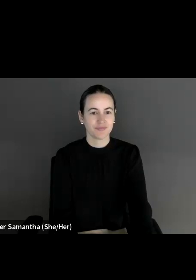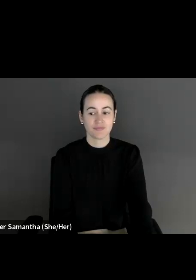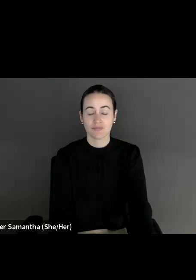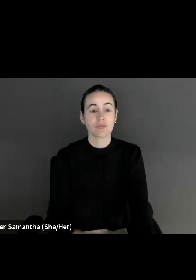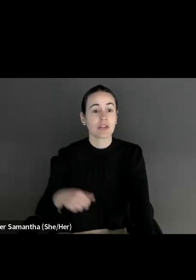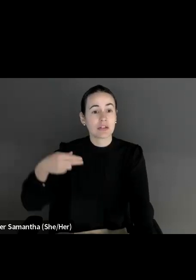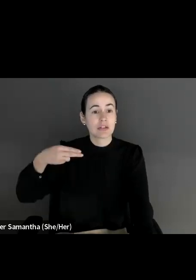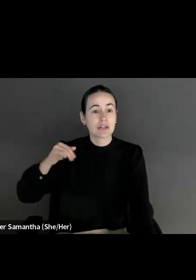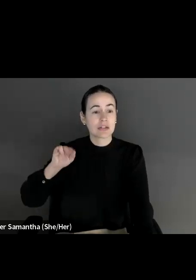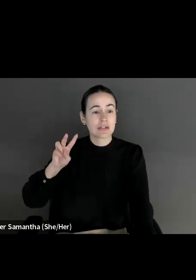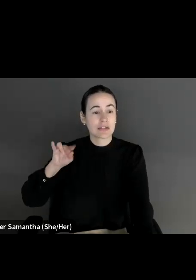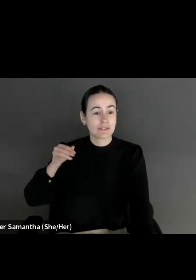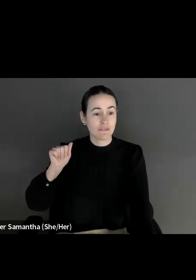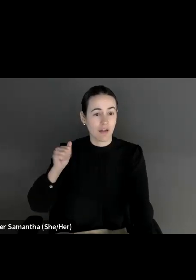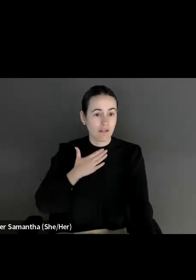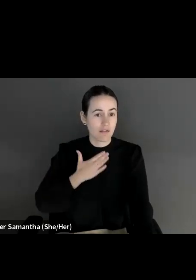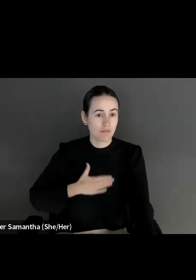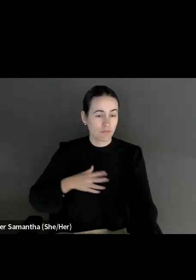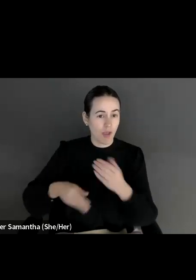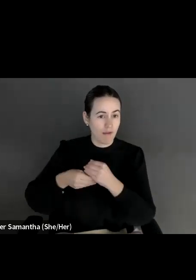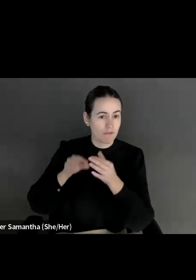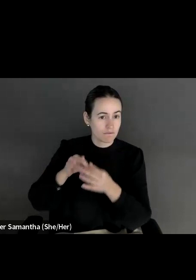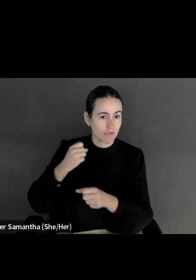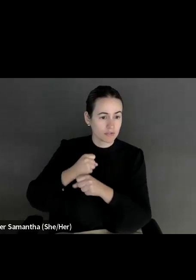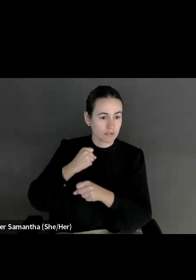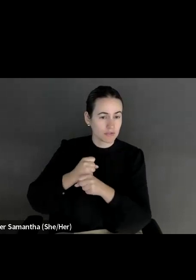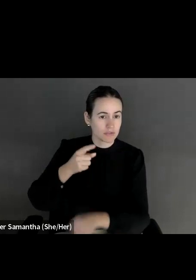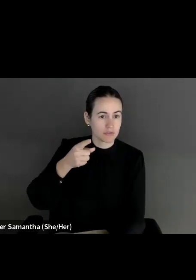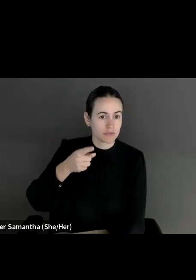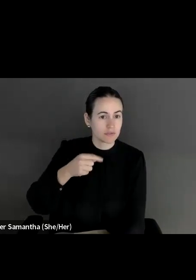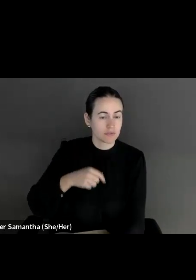Nivia, would you like to add on the tasks?